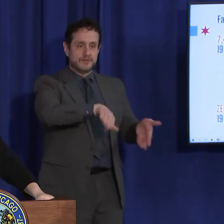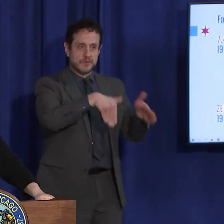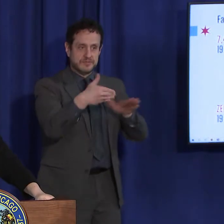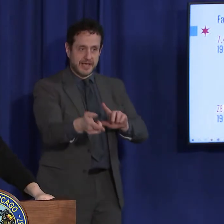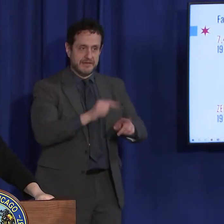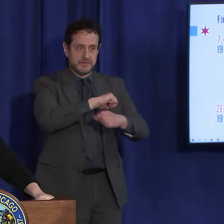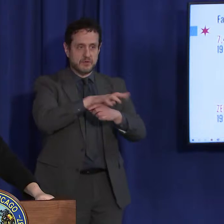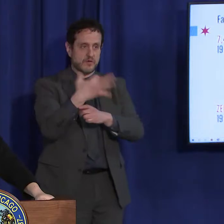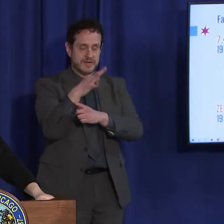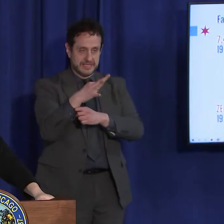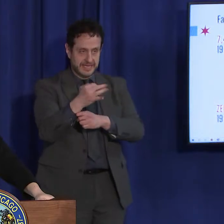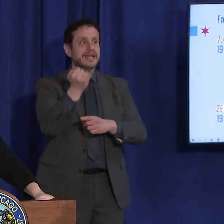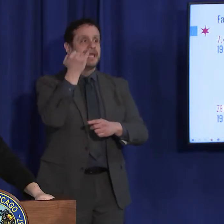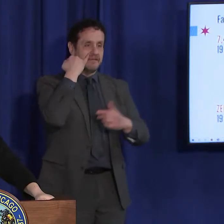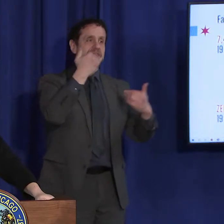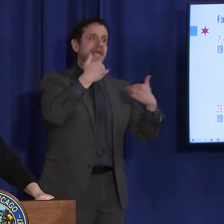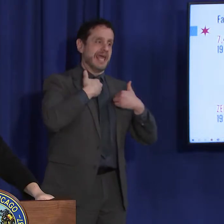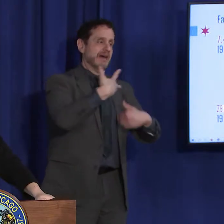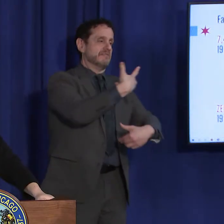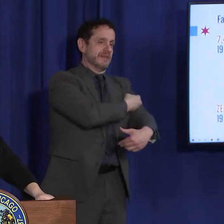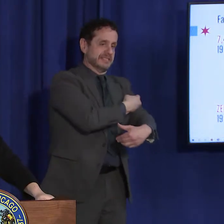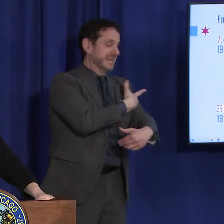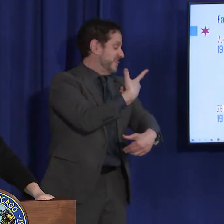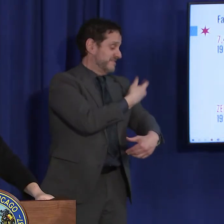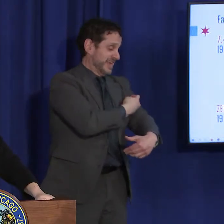of COVID-19 vaccination.